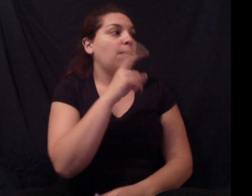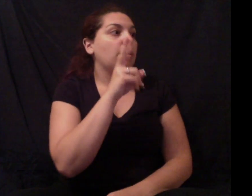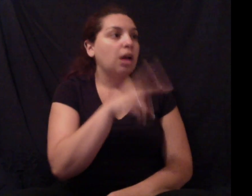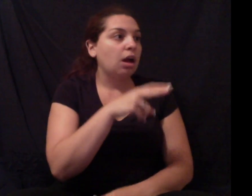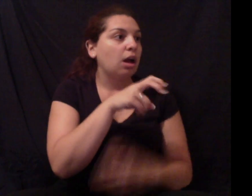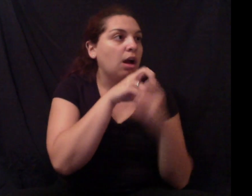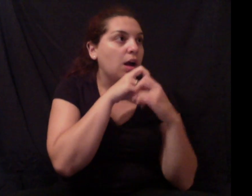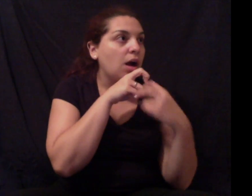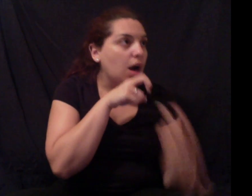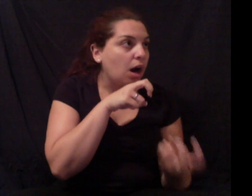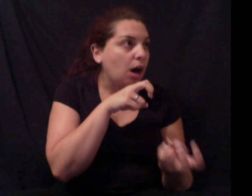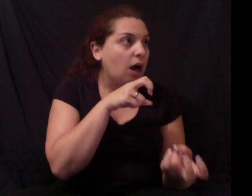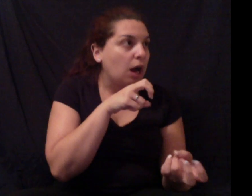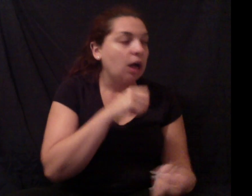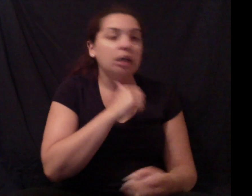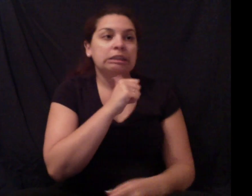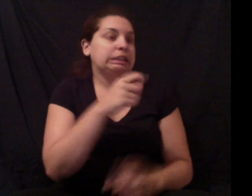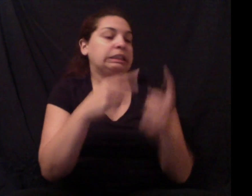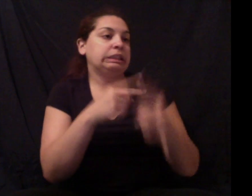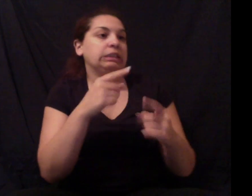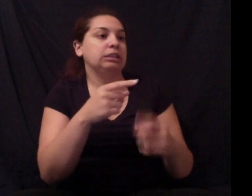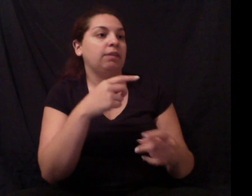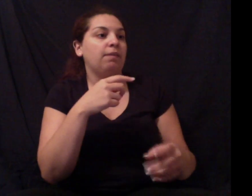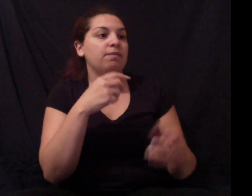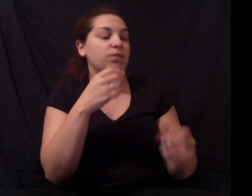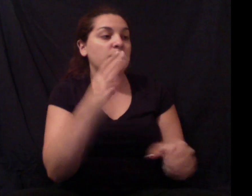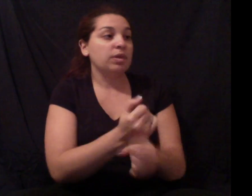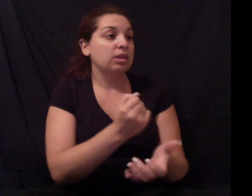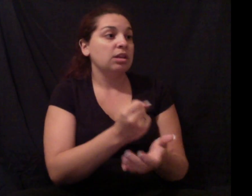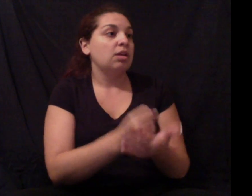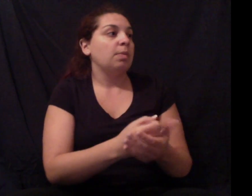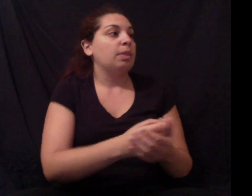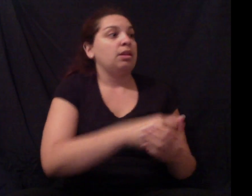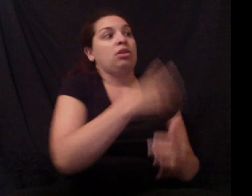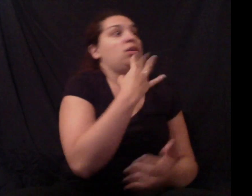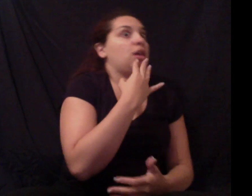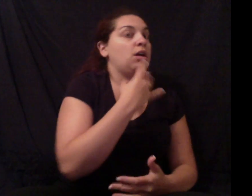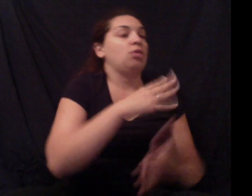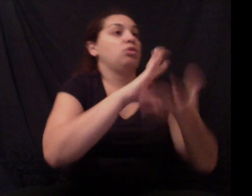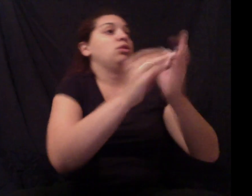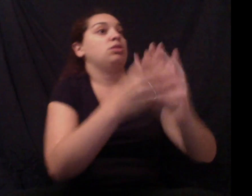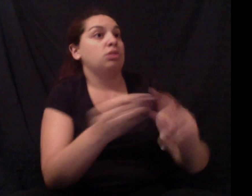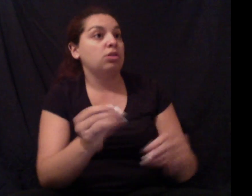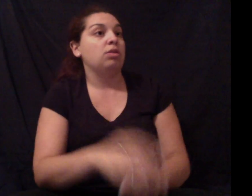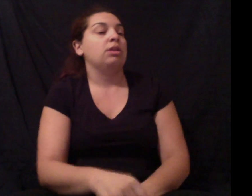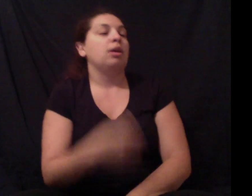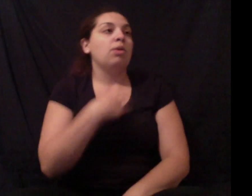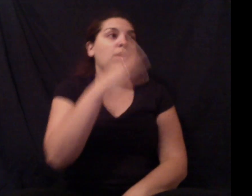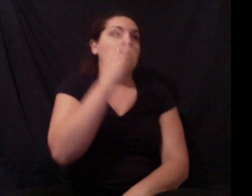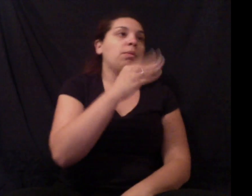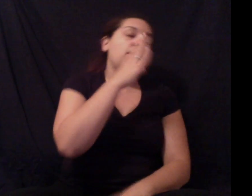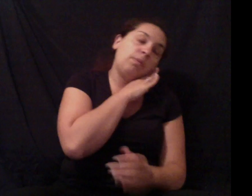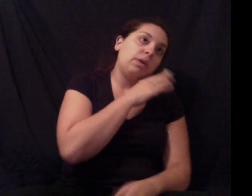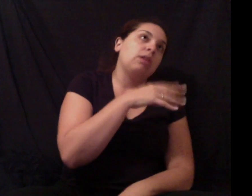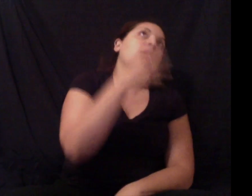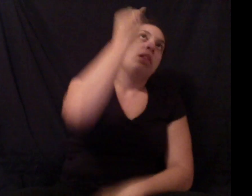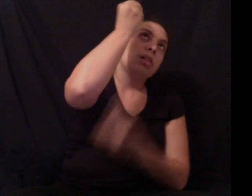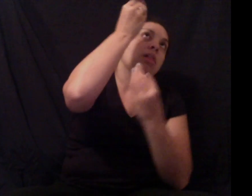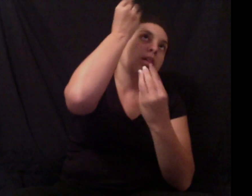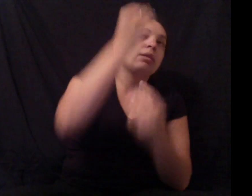complete awe of because I couldn't beat it in the depth and the colors and the story and just, going to bed and thinking about it. Max's other great passion